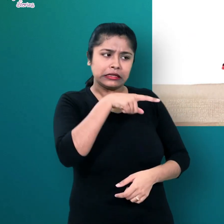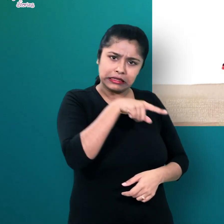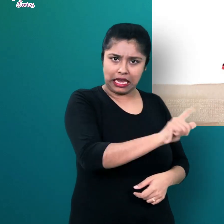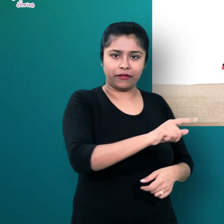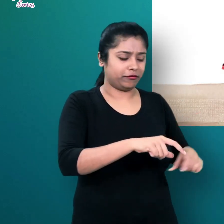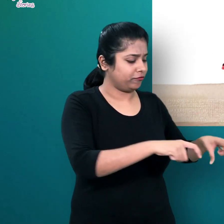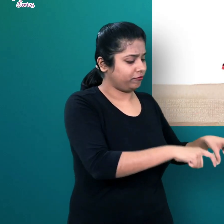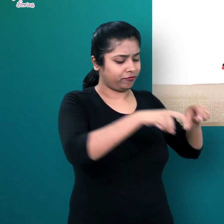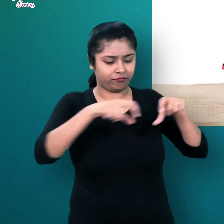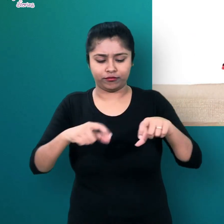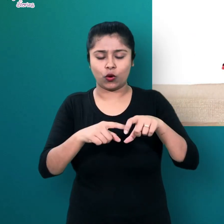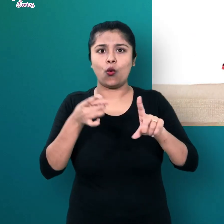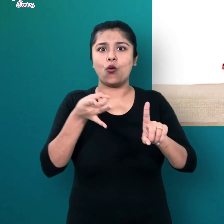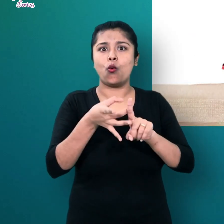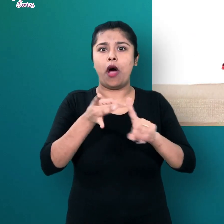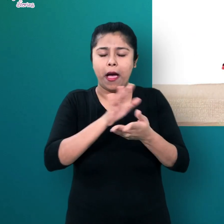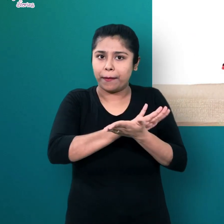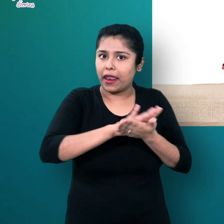Ranjit picked up a flat piece of metal.